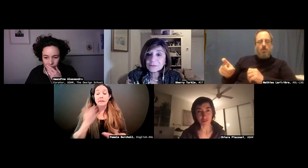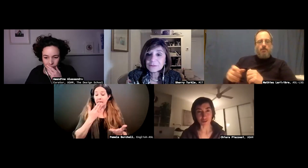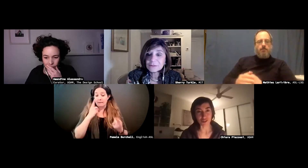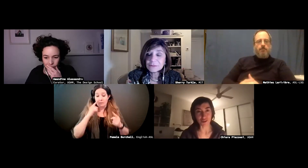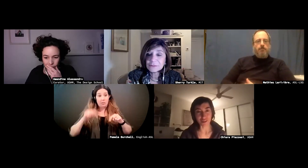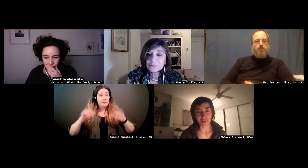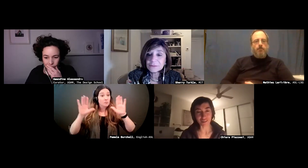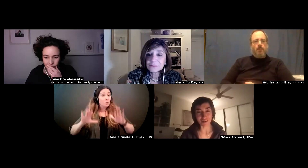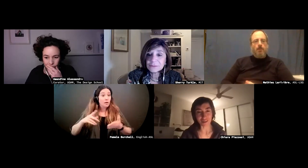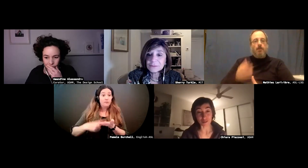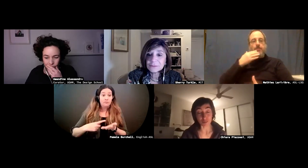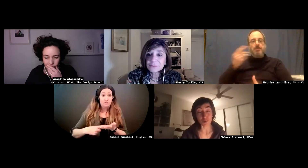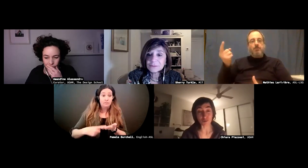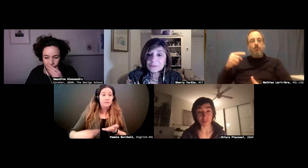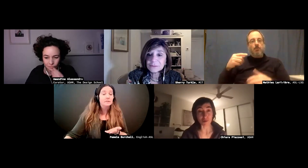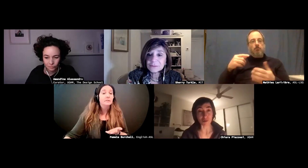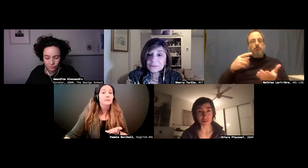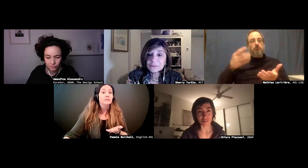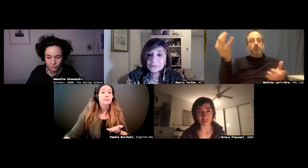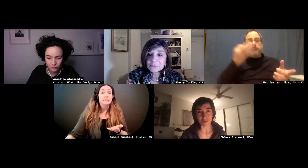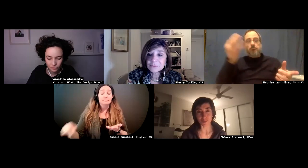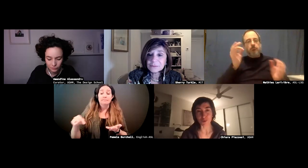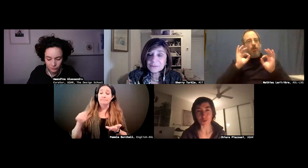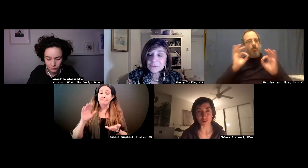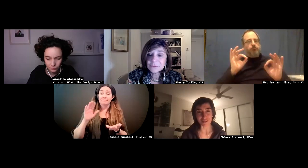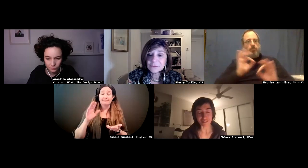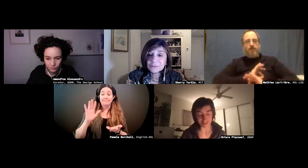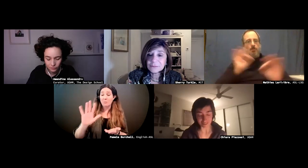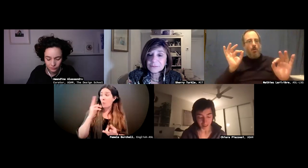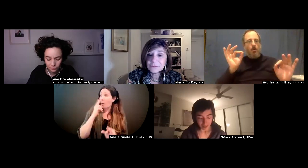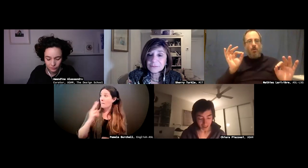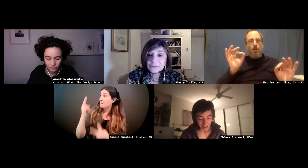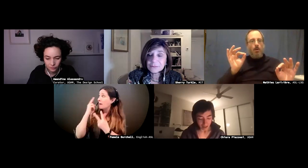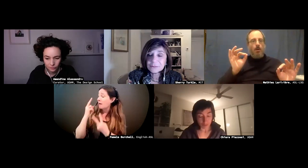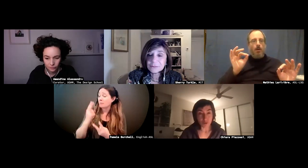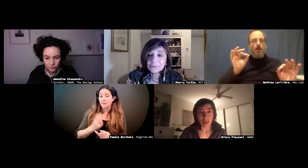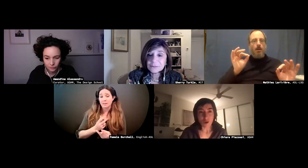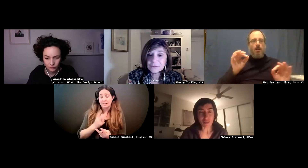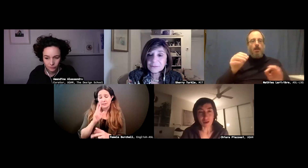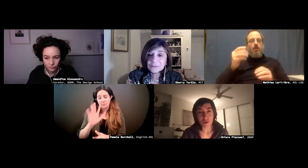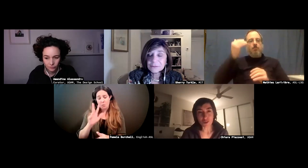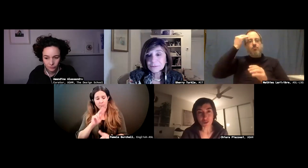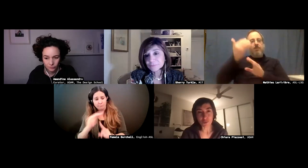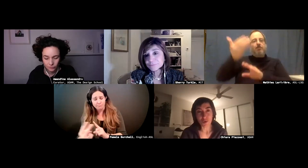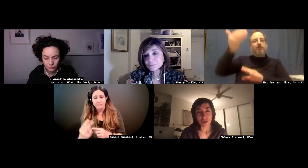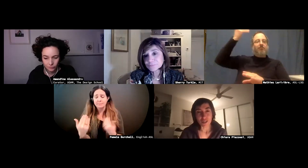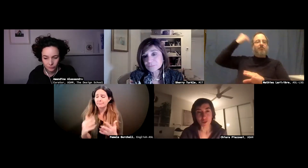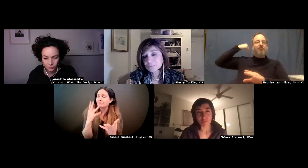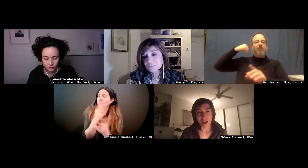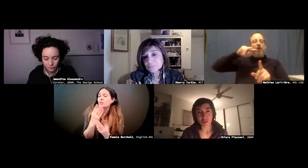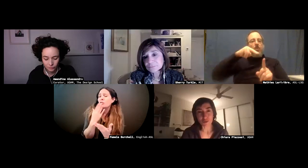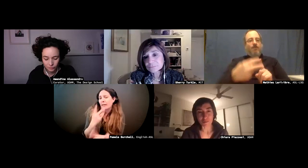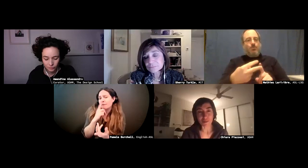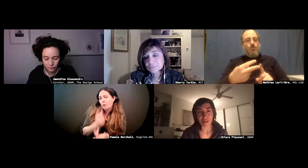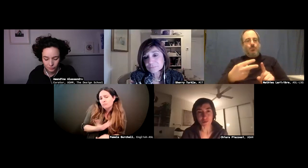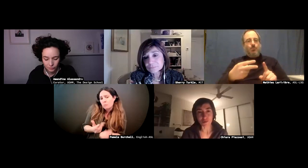conversation and for sharing these beautiful memories and these beautiful insights. If you allow me, I wanted to take you